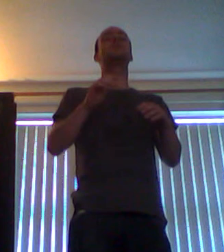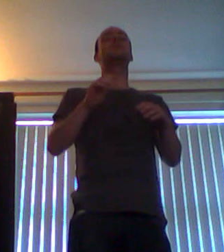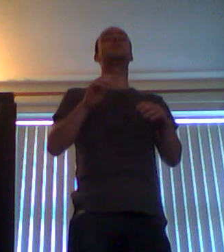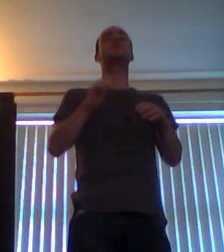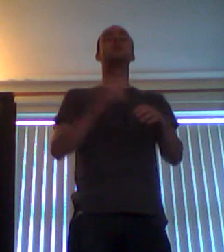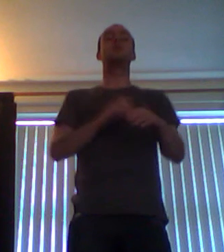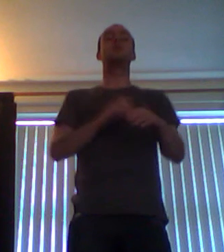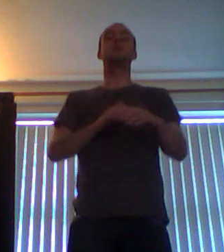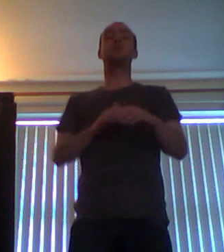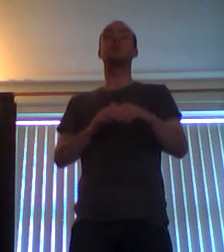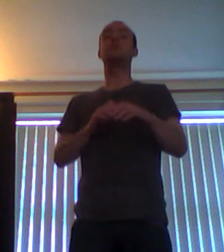delirious, so